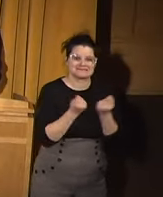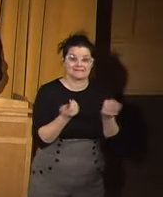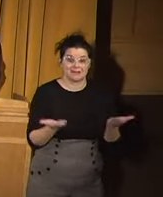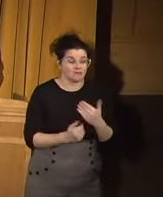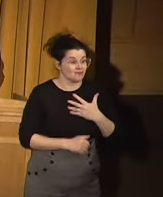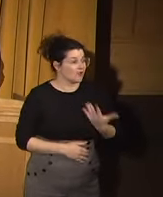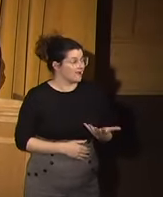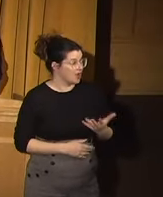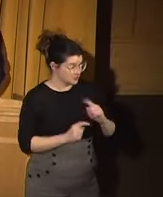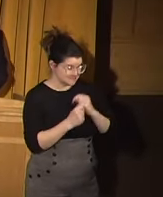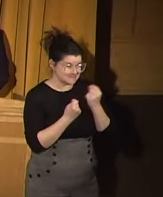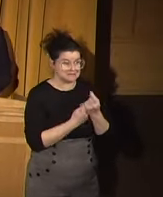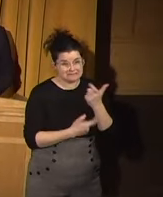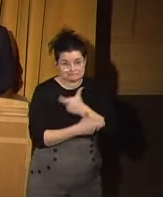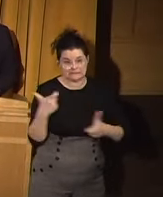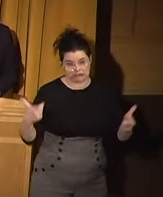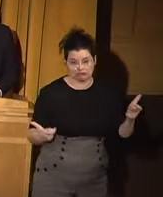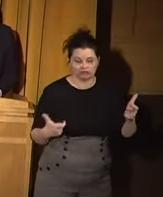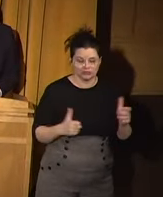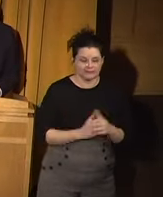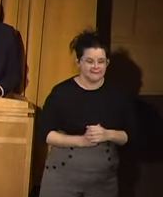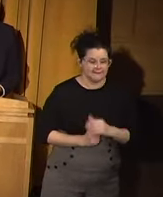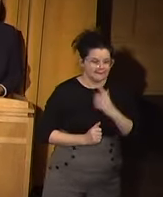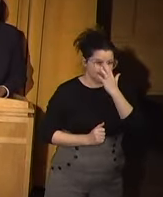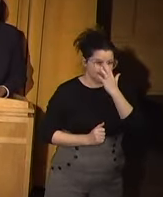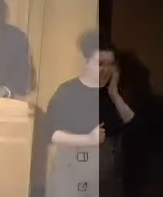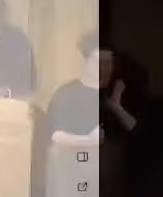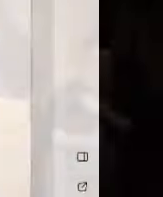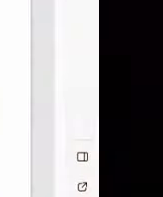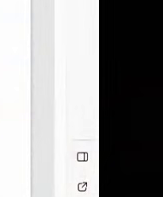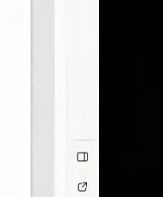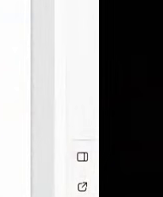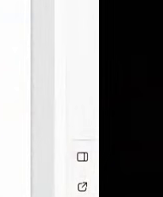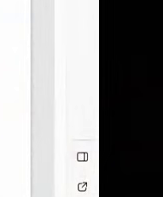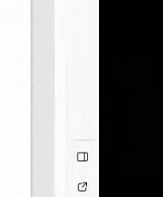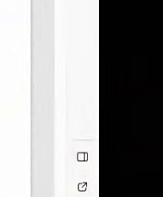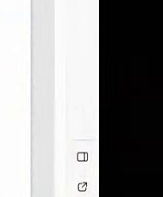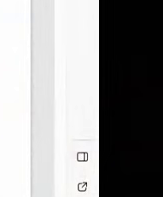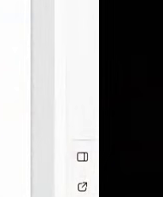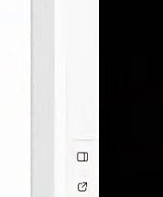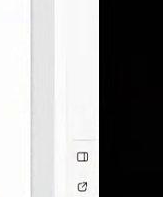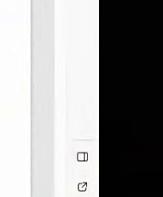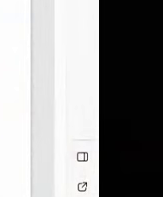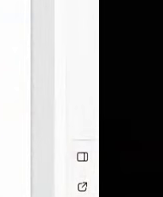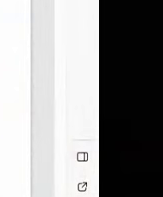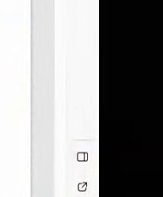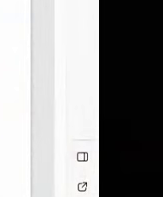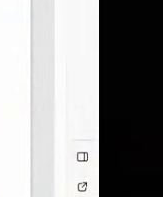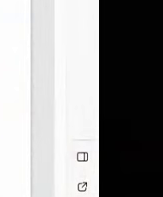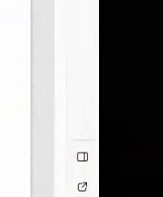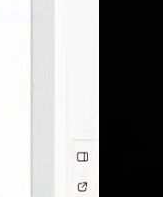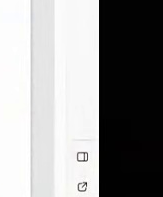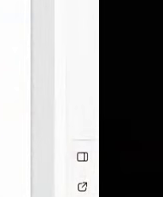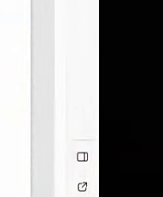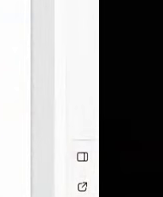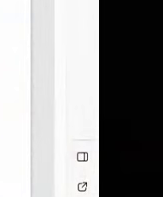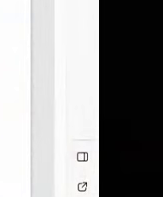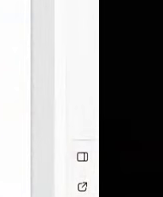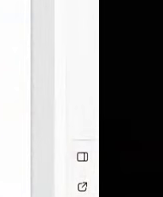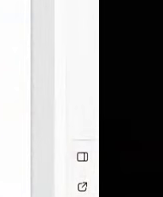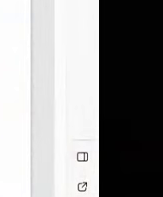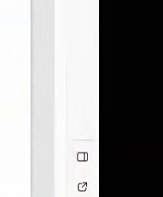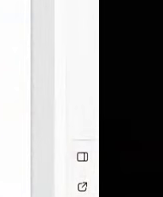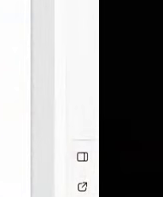but our team is much bigger than this. And our team is diverse. It's diverse in age.